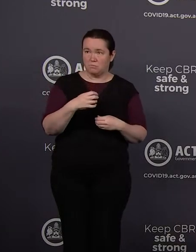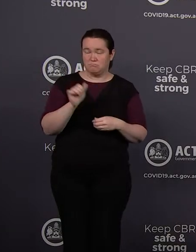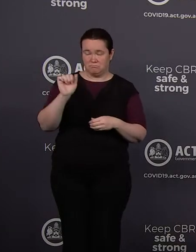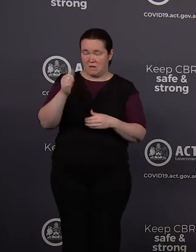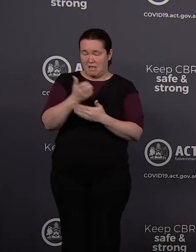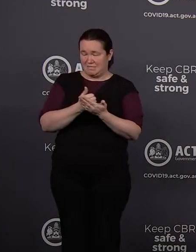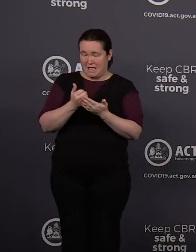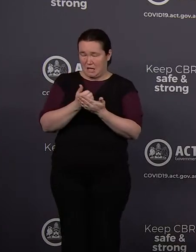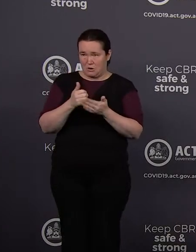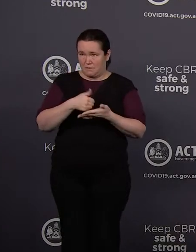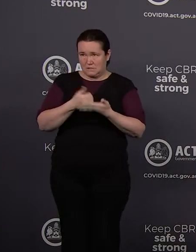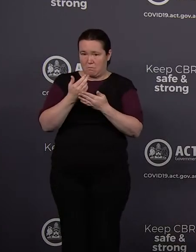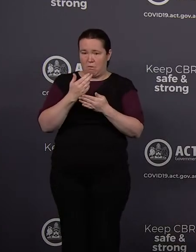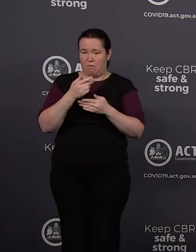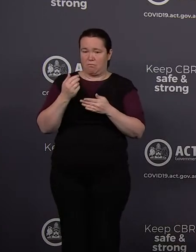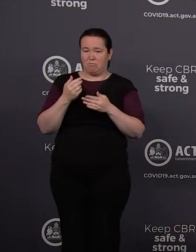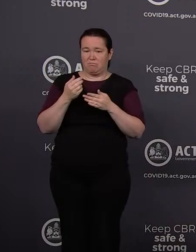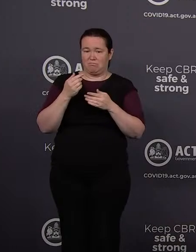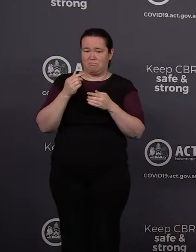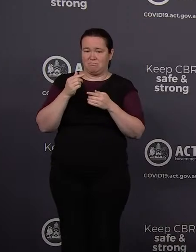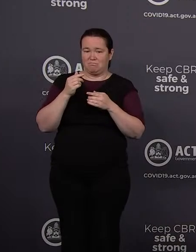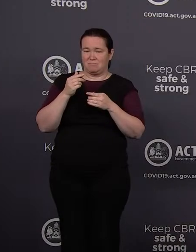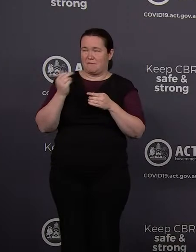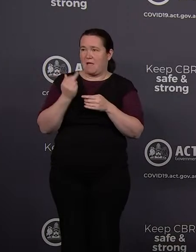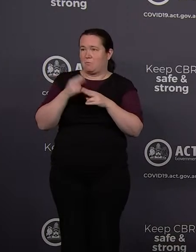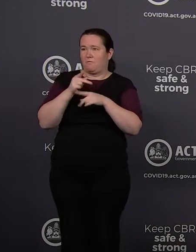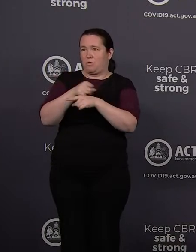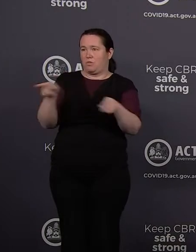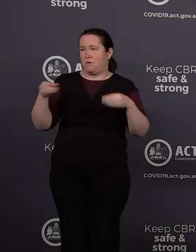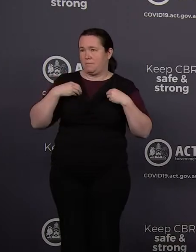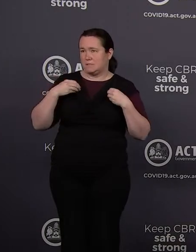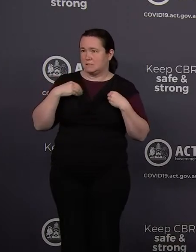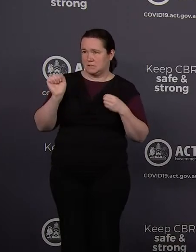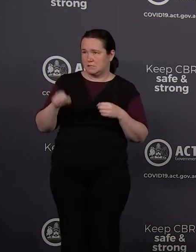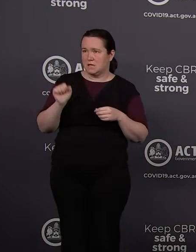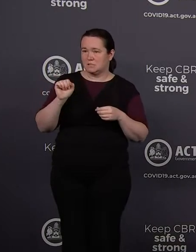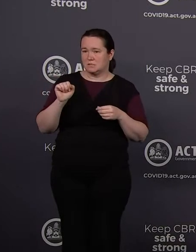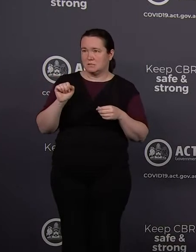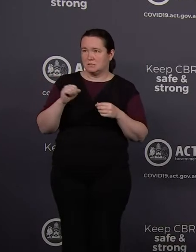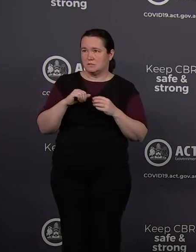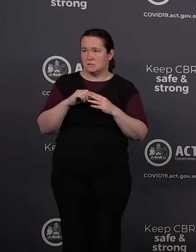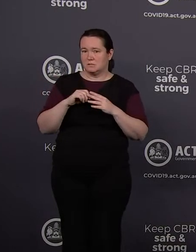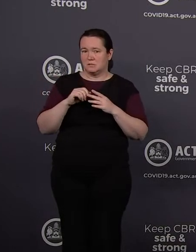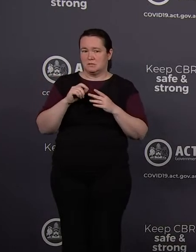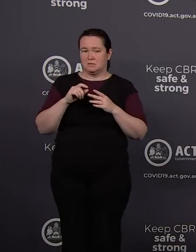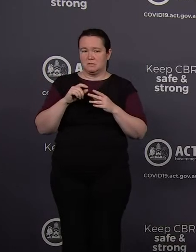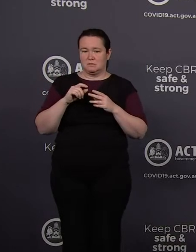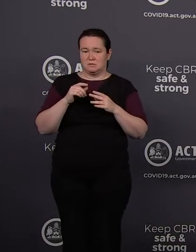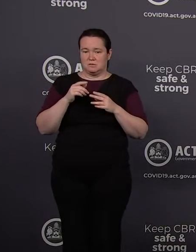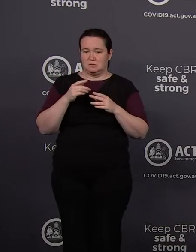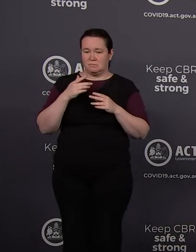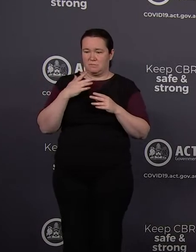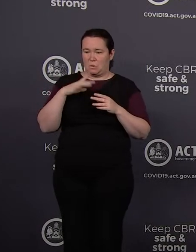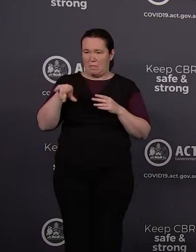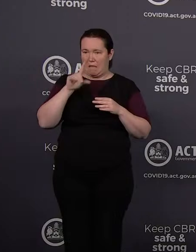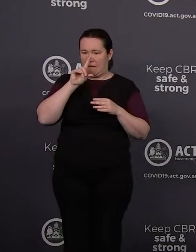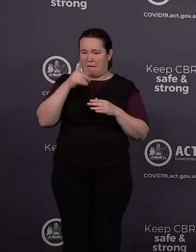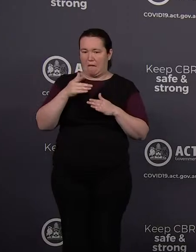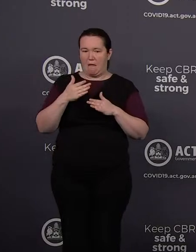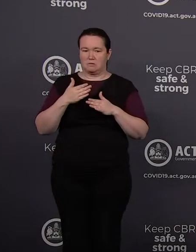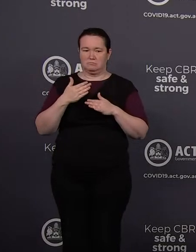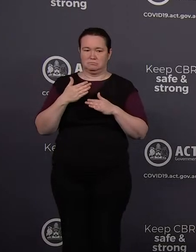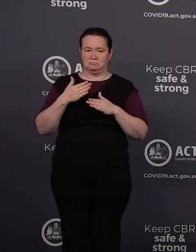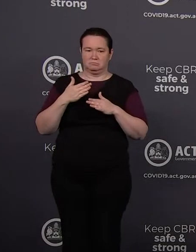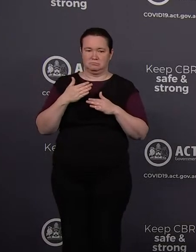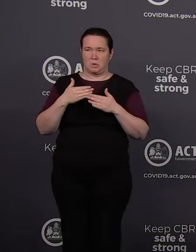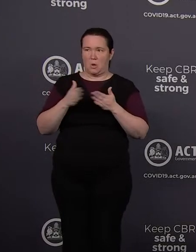place for those businesses and individuals who, by means of a public health direction, are not able